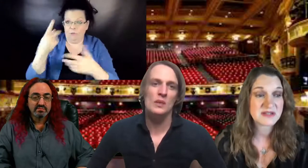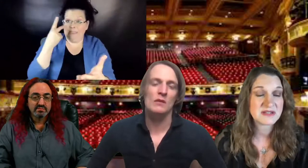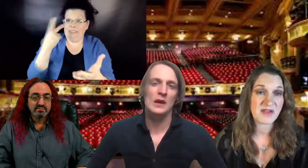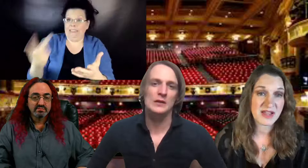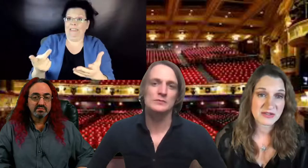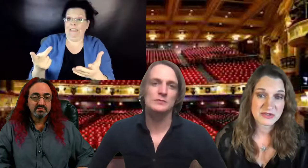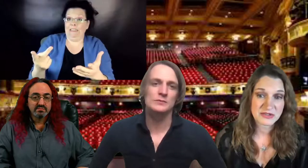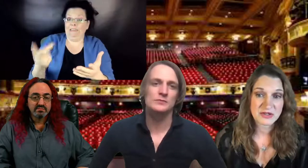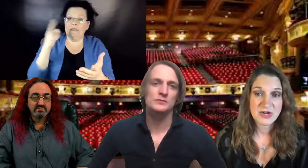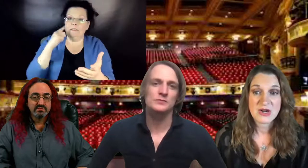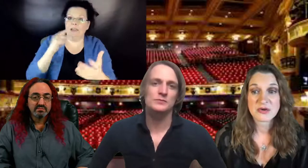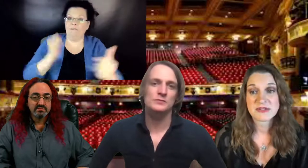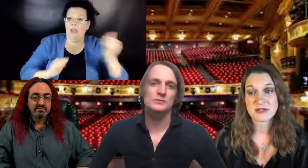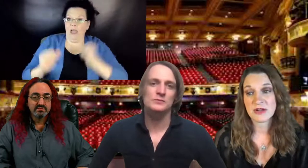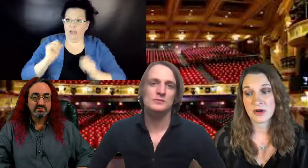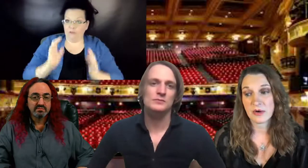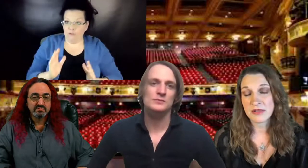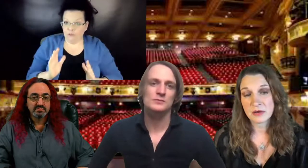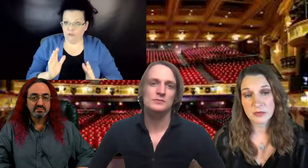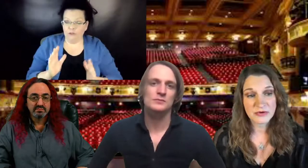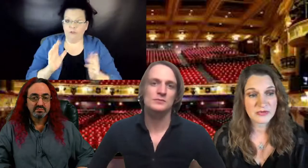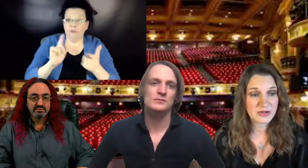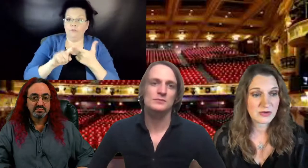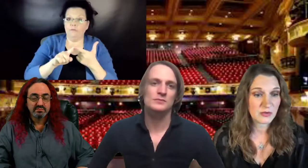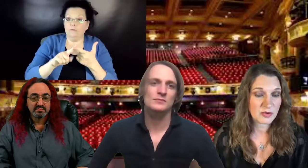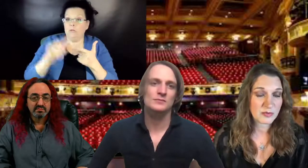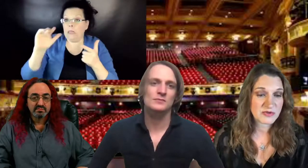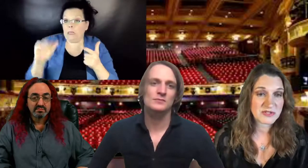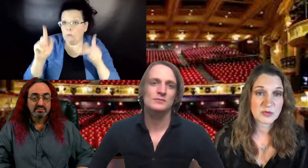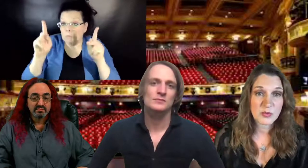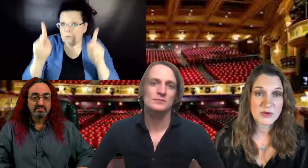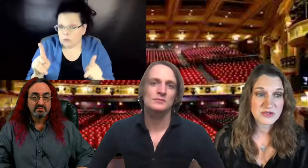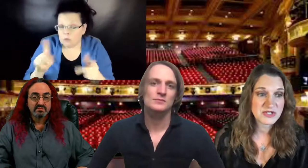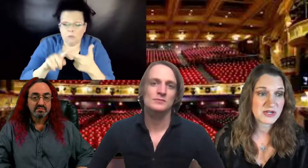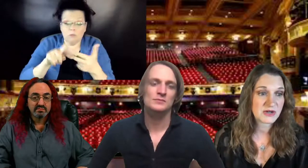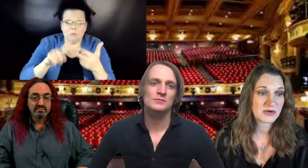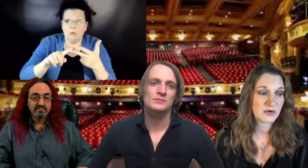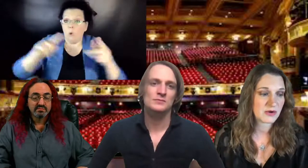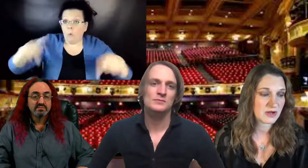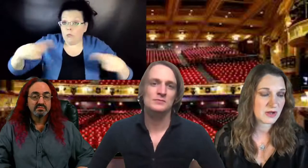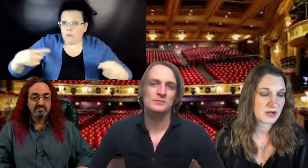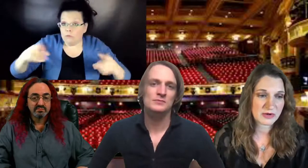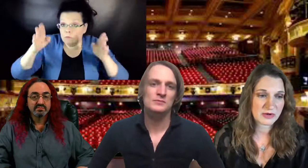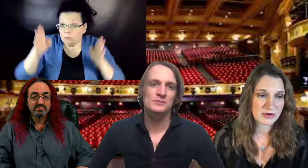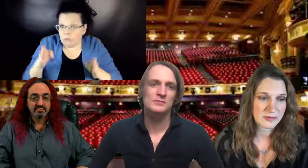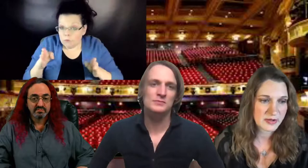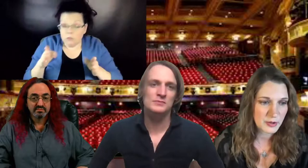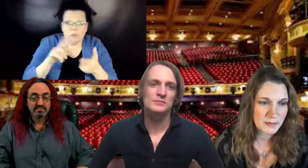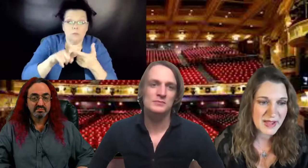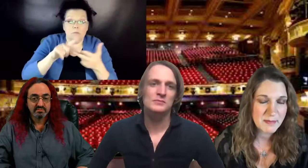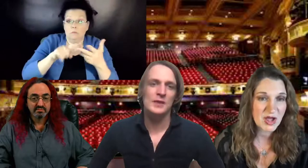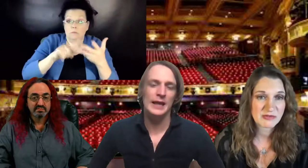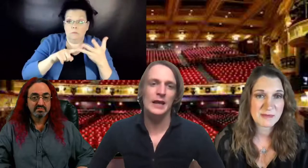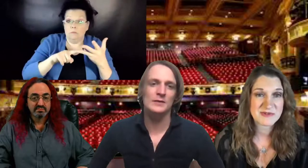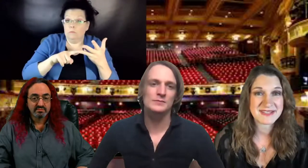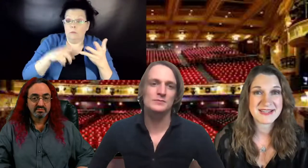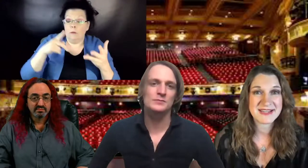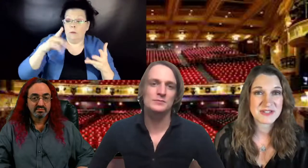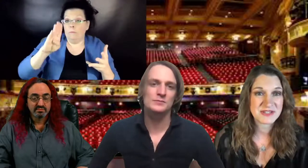sees a deaf actor or, you know, a little person or a person in the wheelchair or you know,